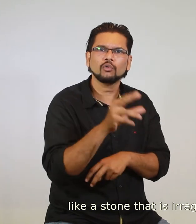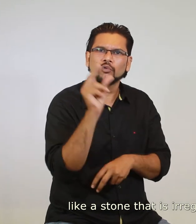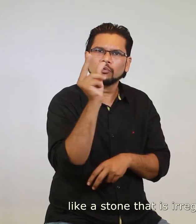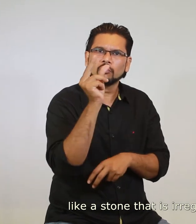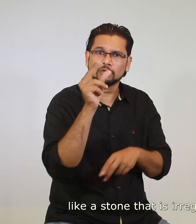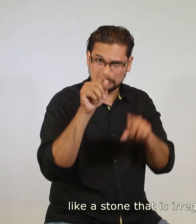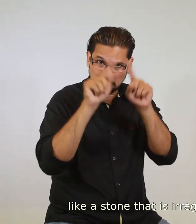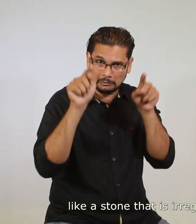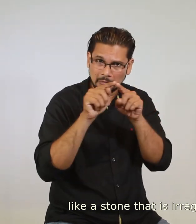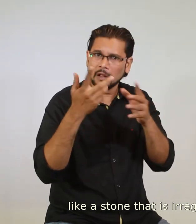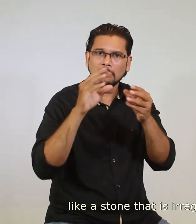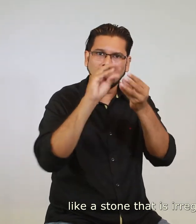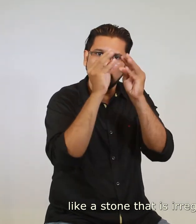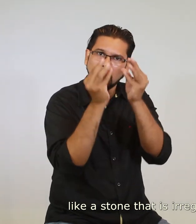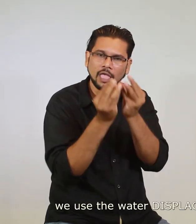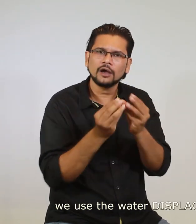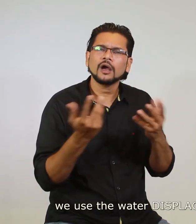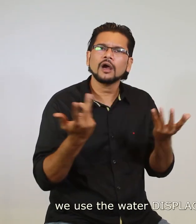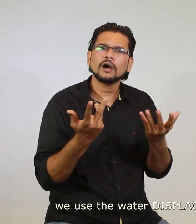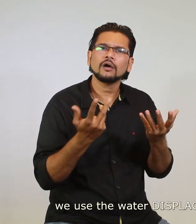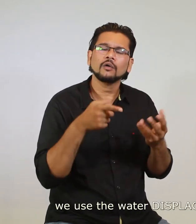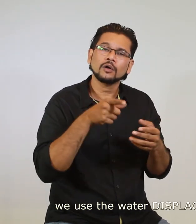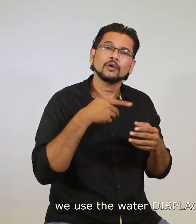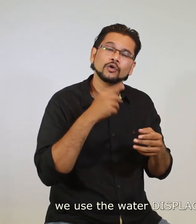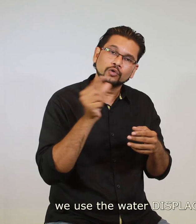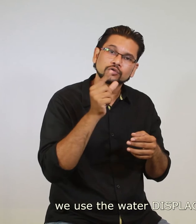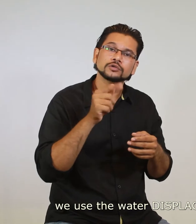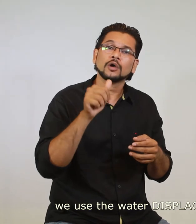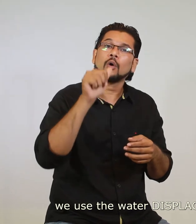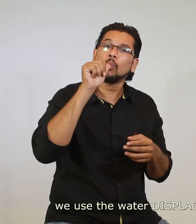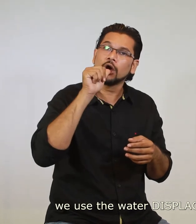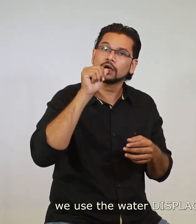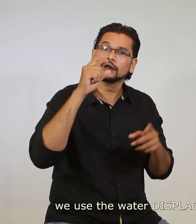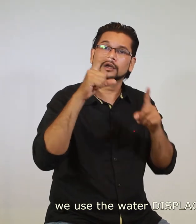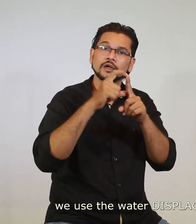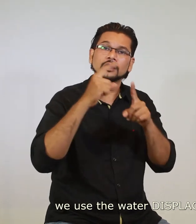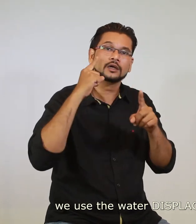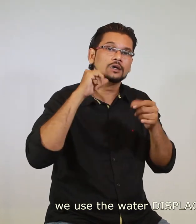we use the water displacement method.